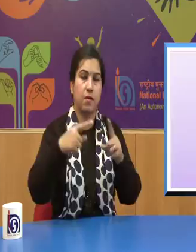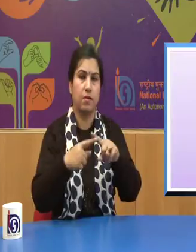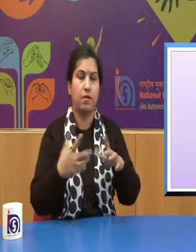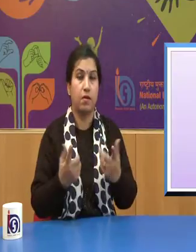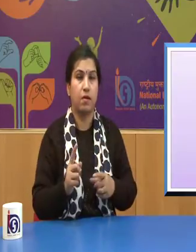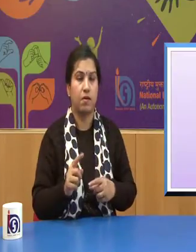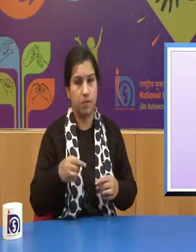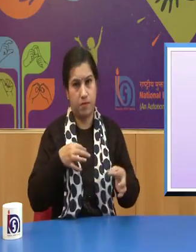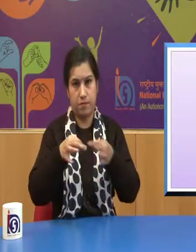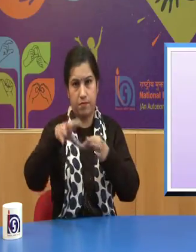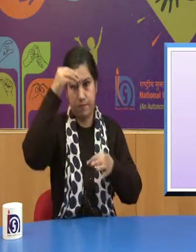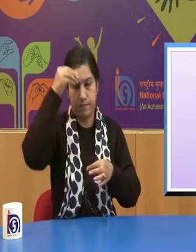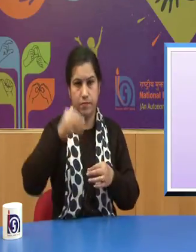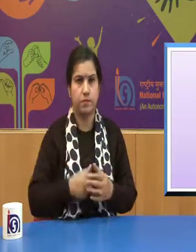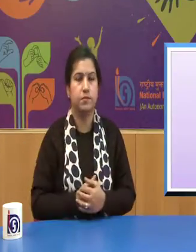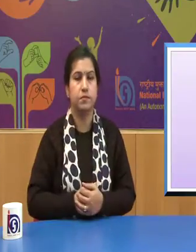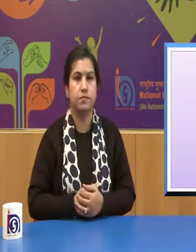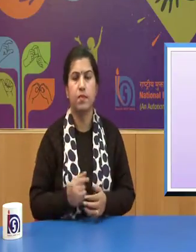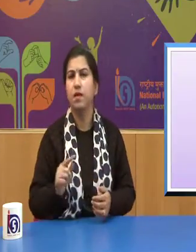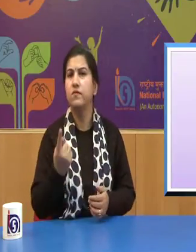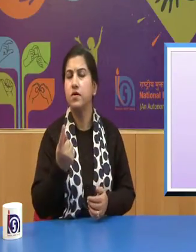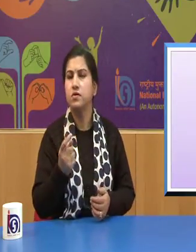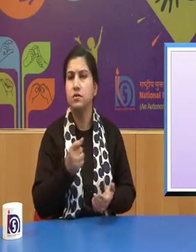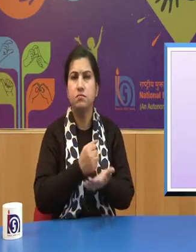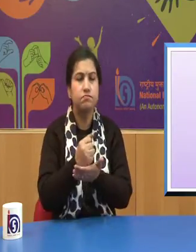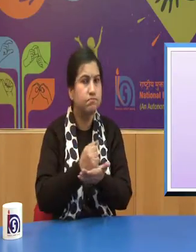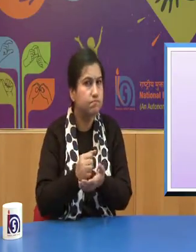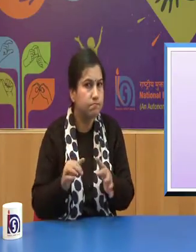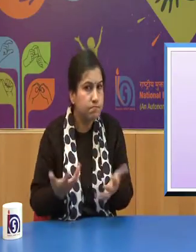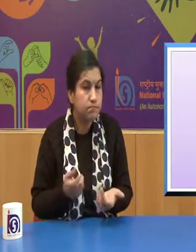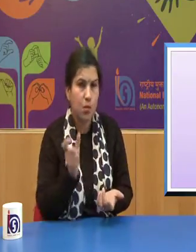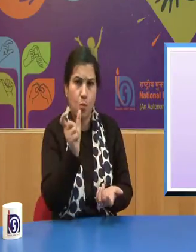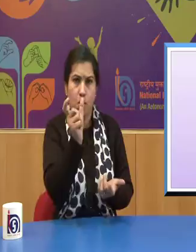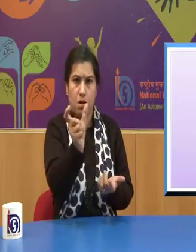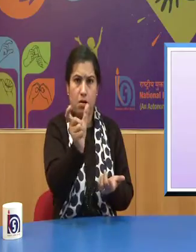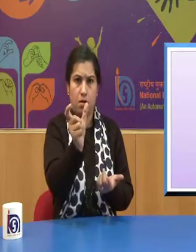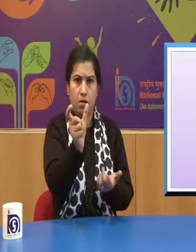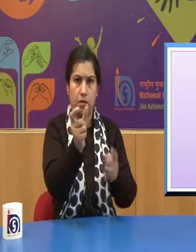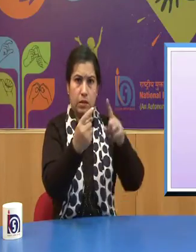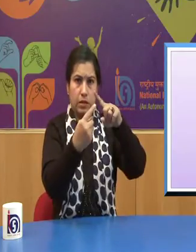So let us first understand the meaning of tribals.